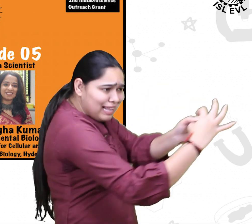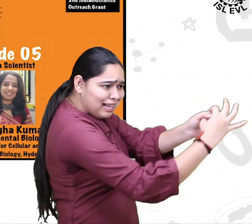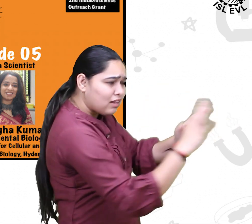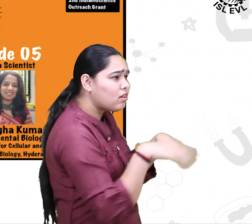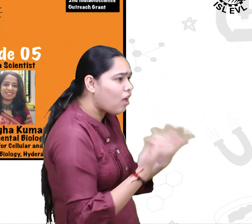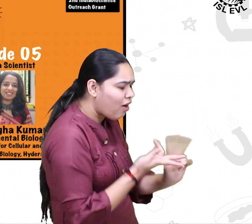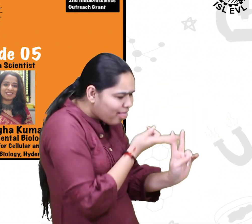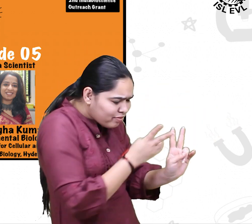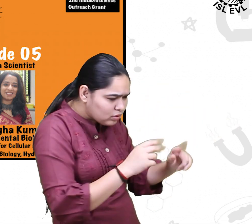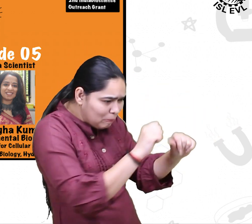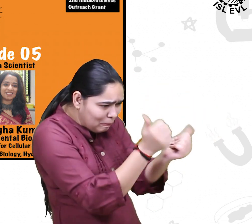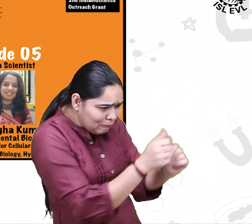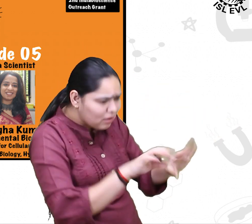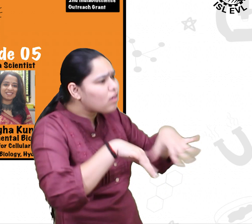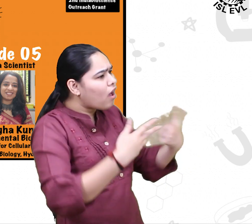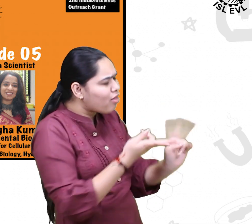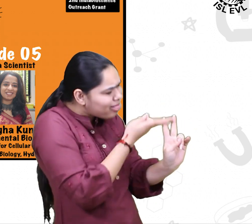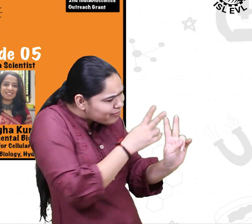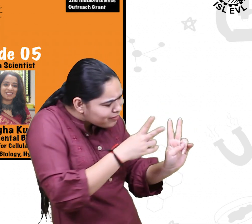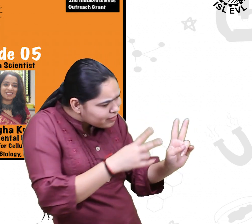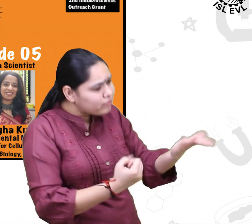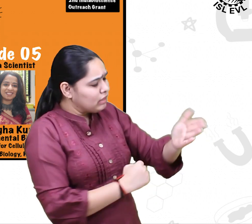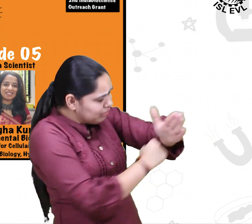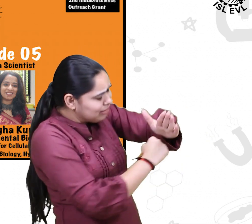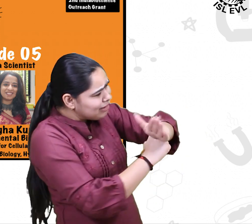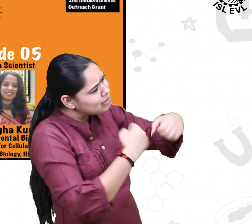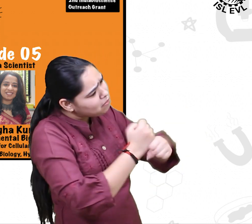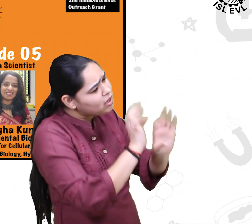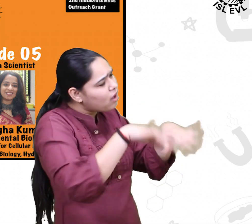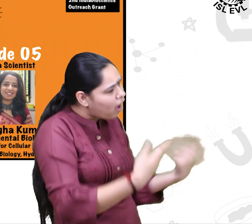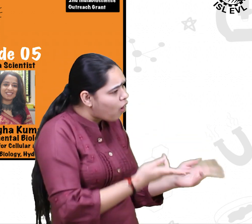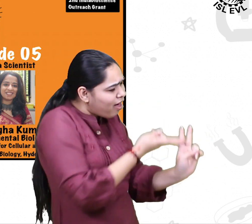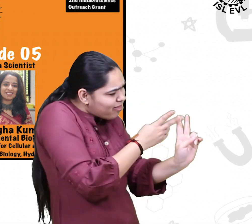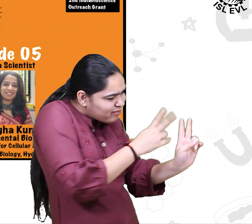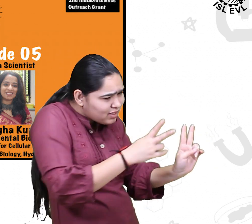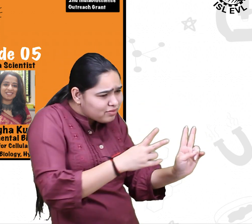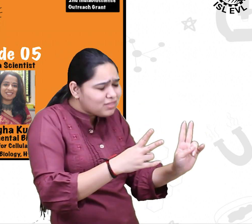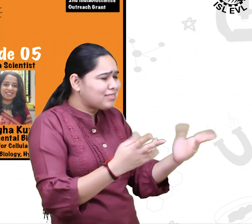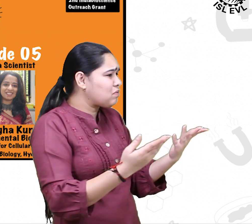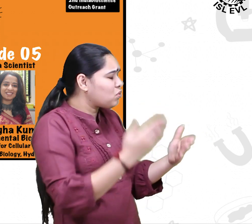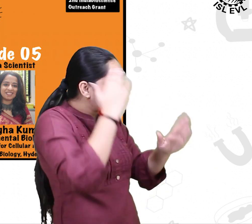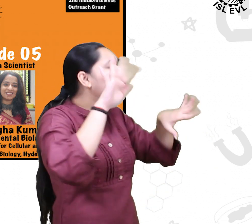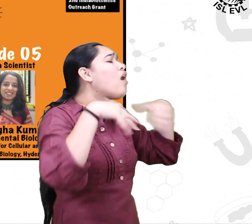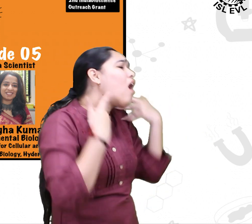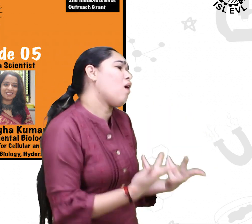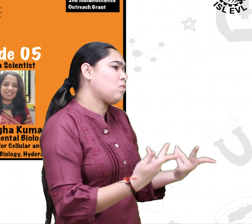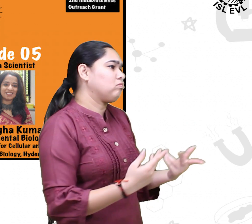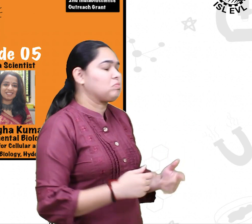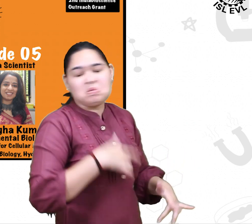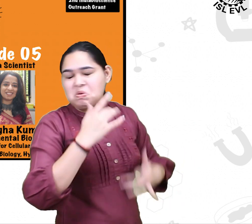their orientation? And how they form different structures? How do the cells communicate to each